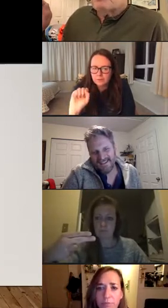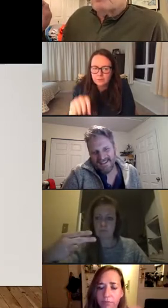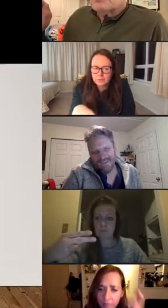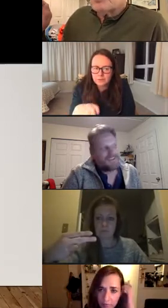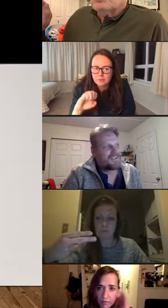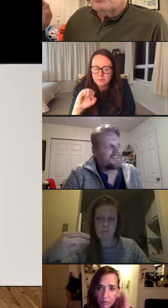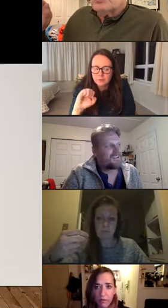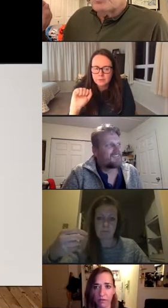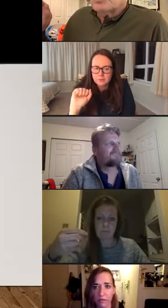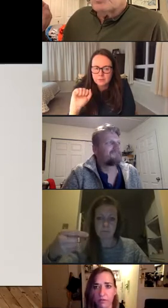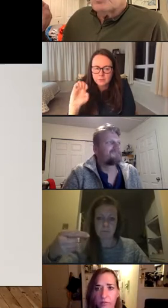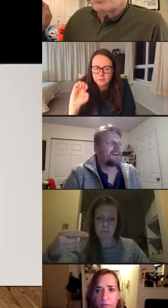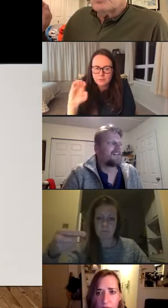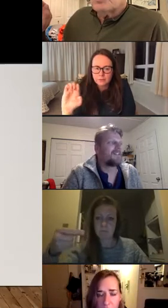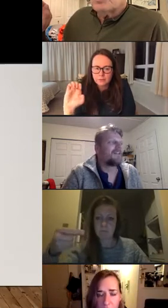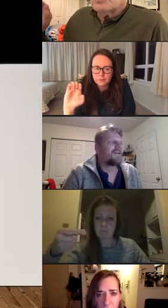the student?